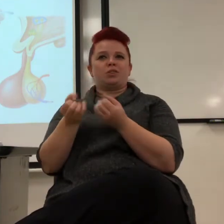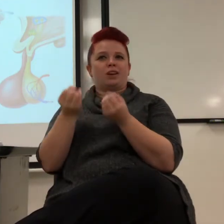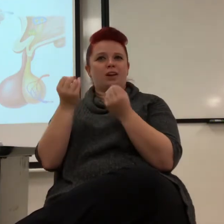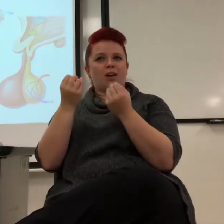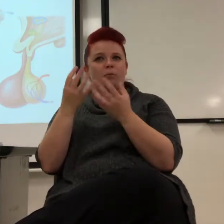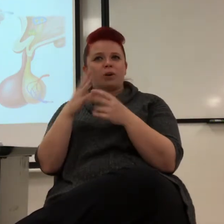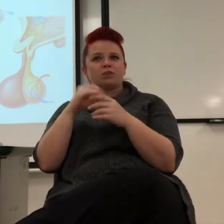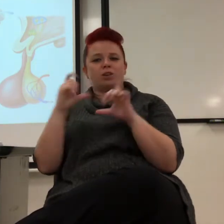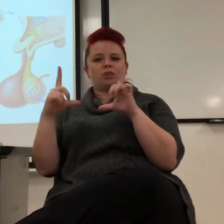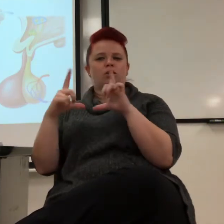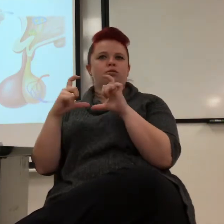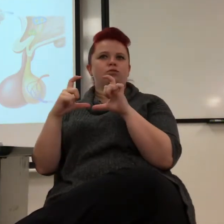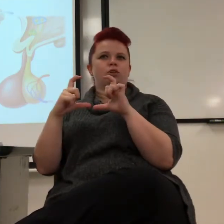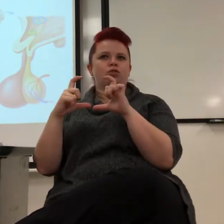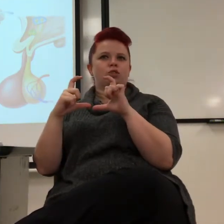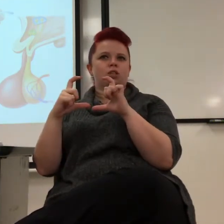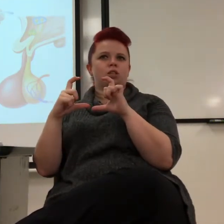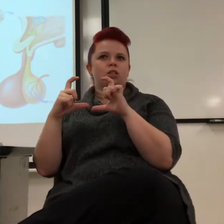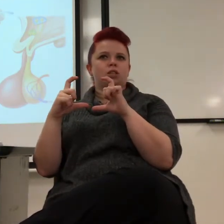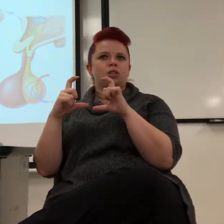concentration?